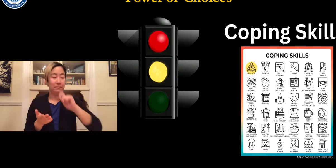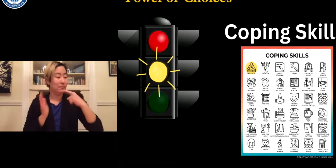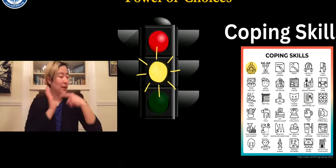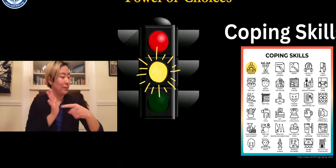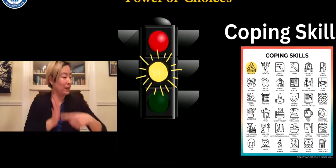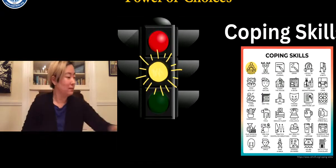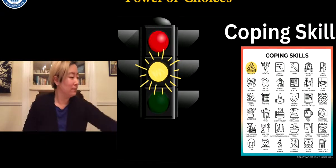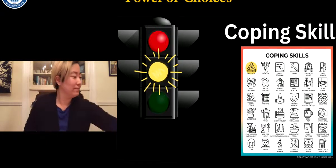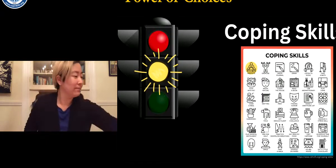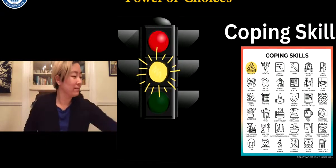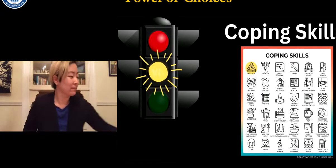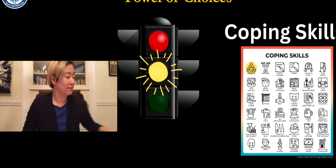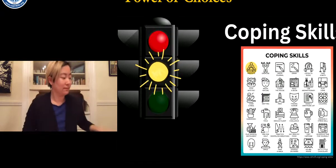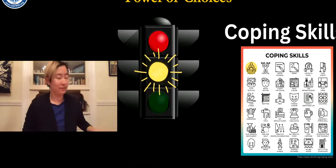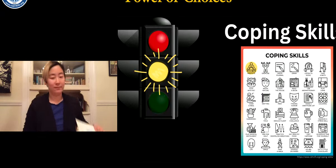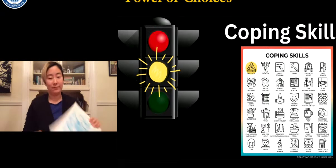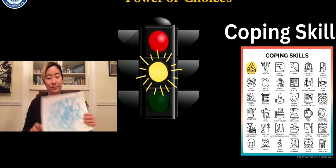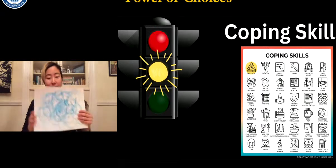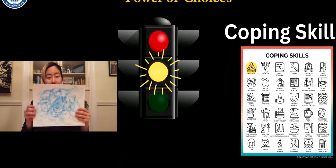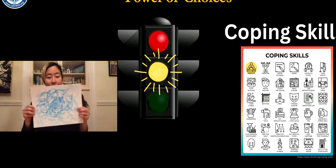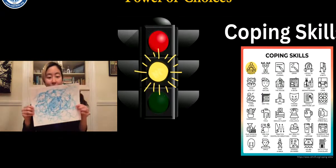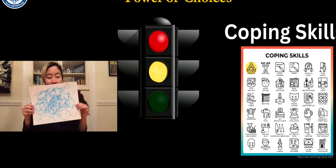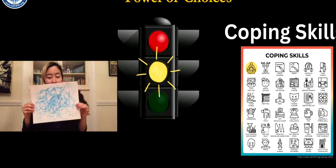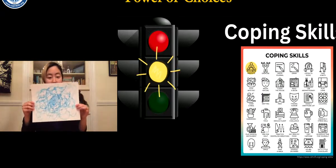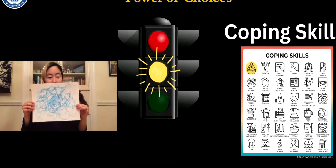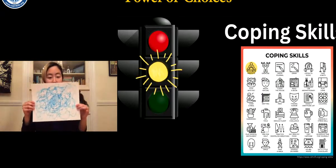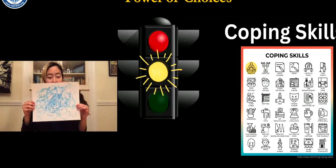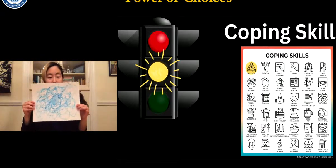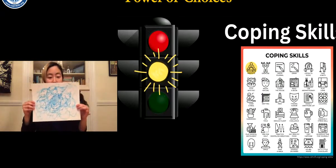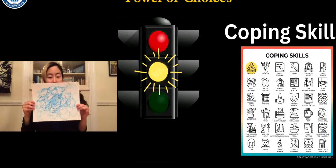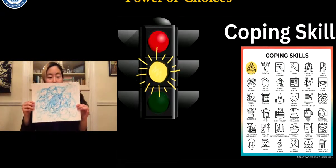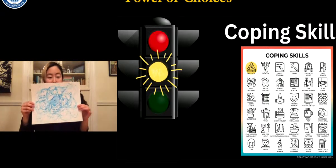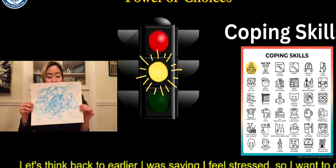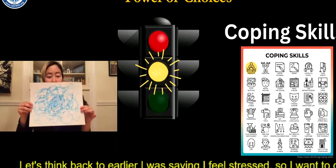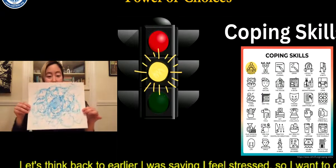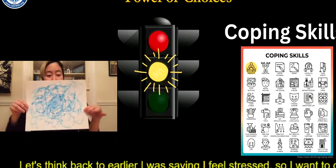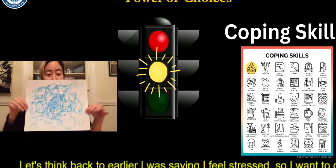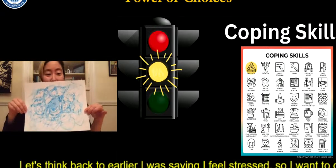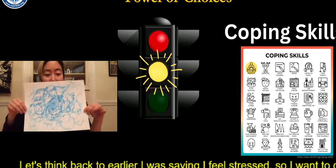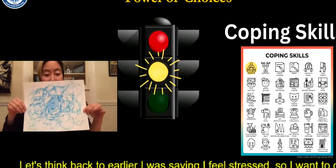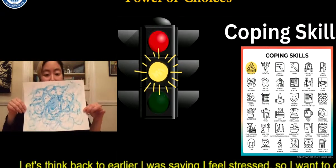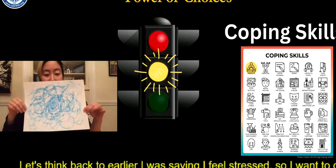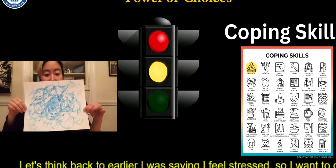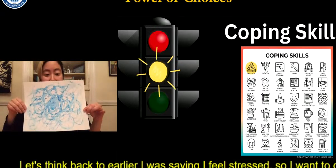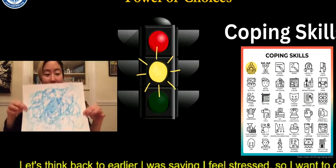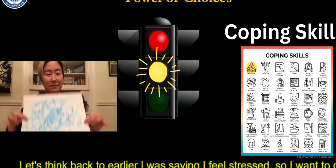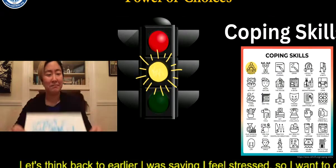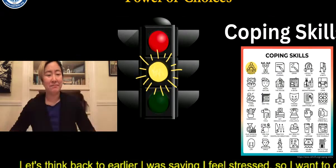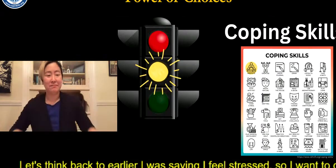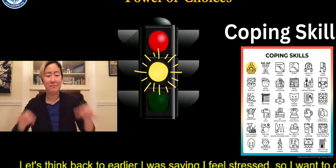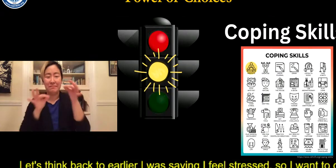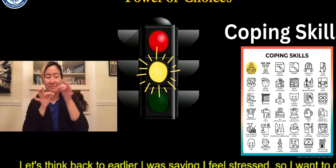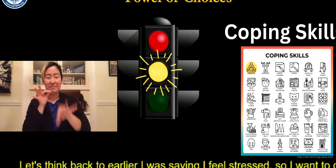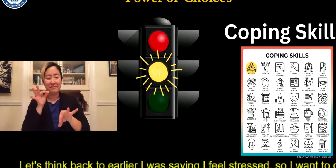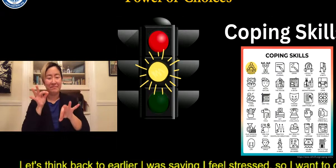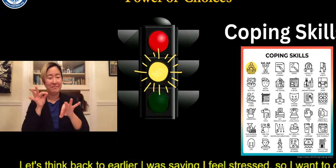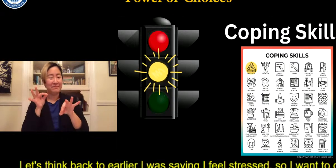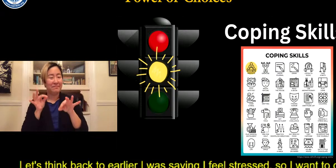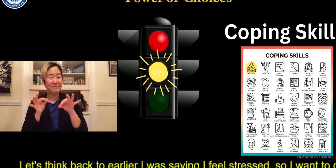an array of options. And one of my favorite options is art. Actually, let me show you one off my